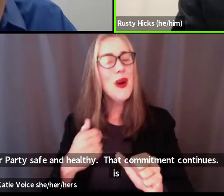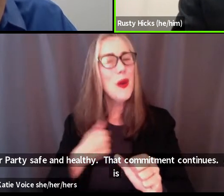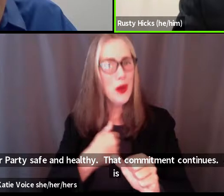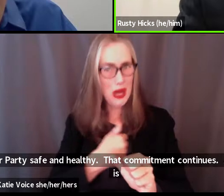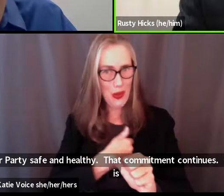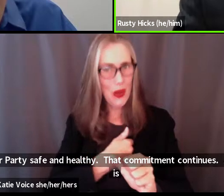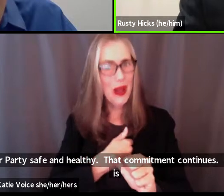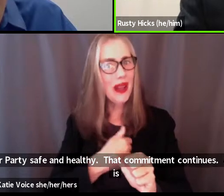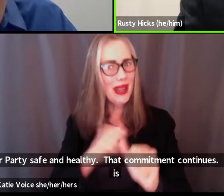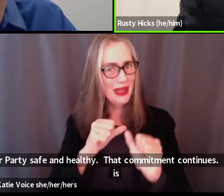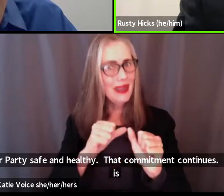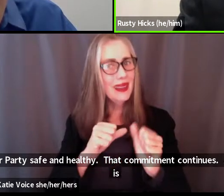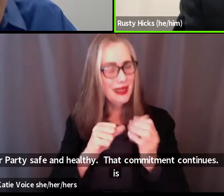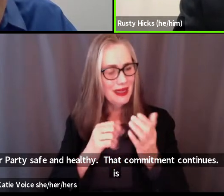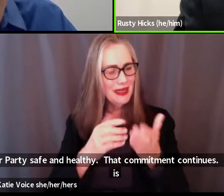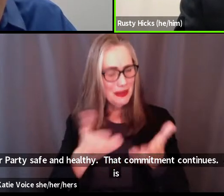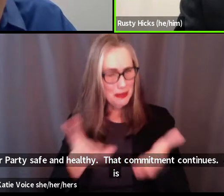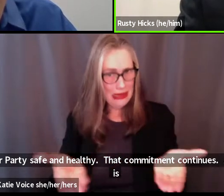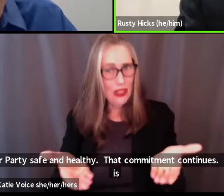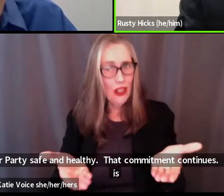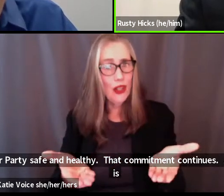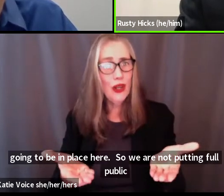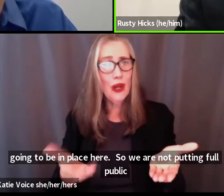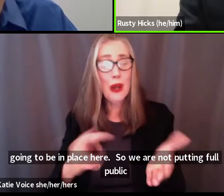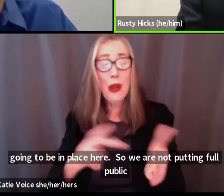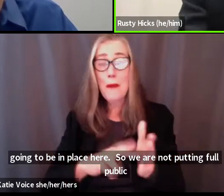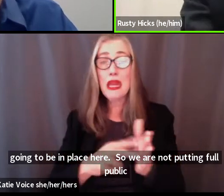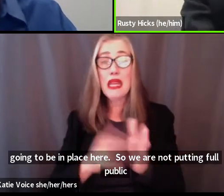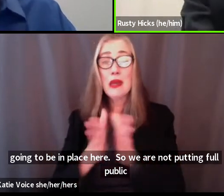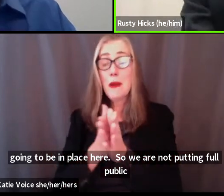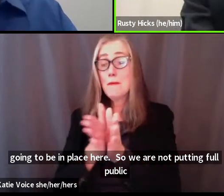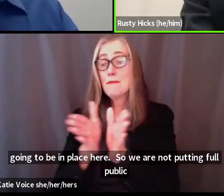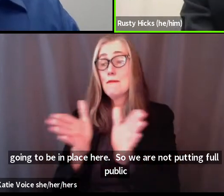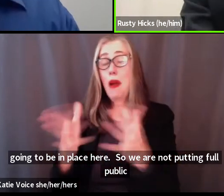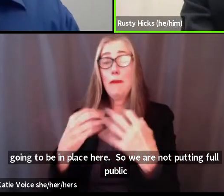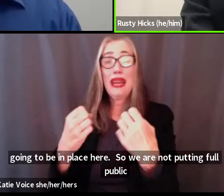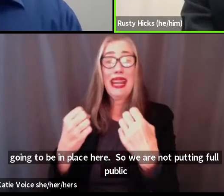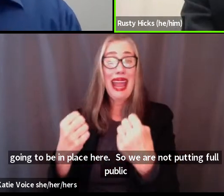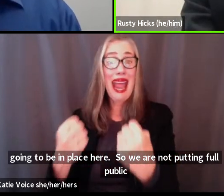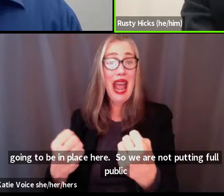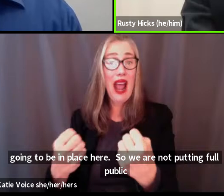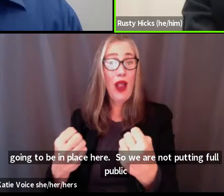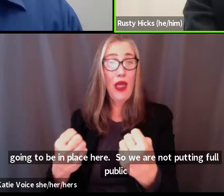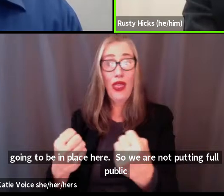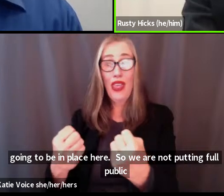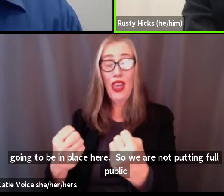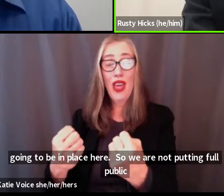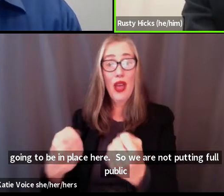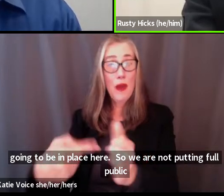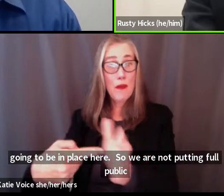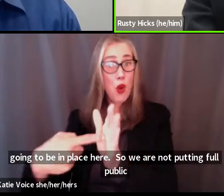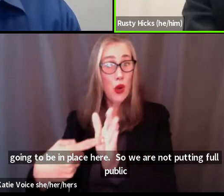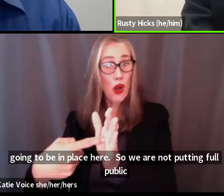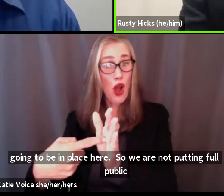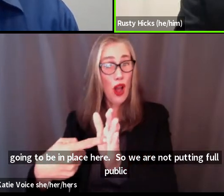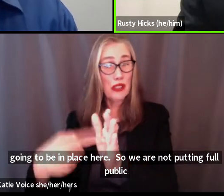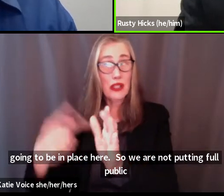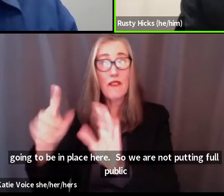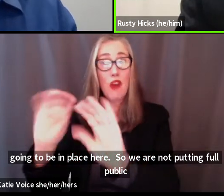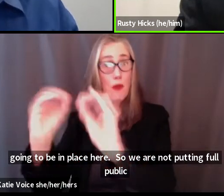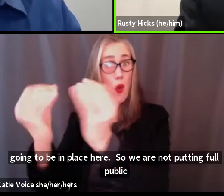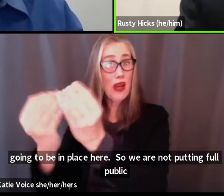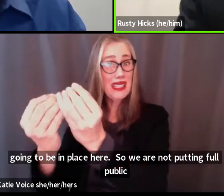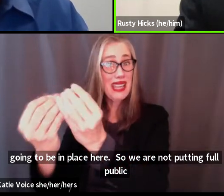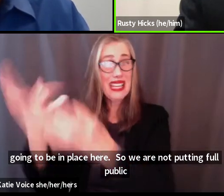putting full public safety, public health protocols into the convention rules. However, we are going to